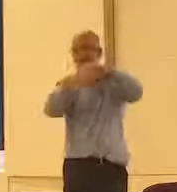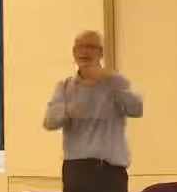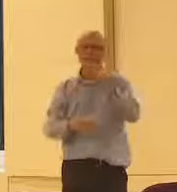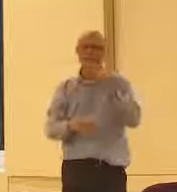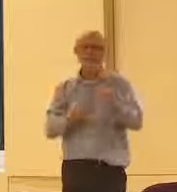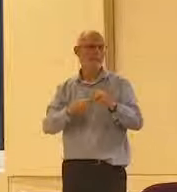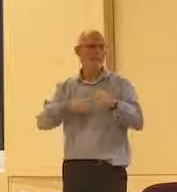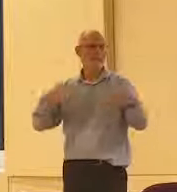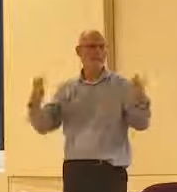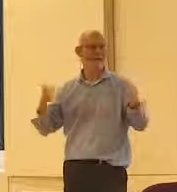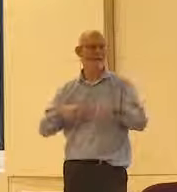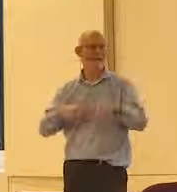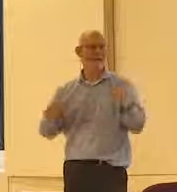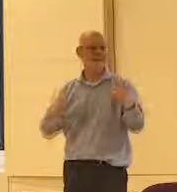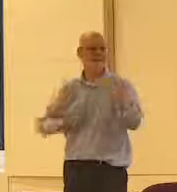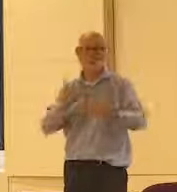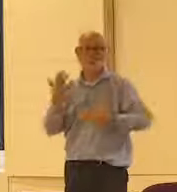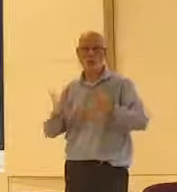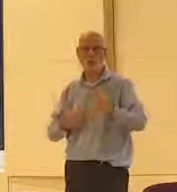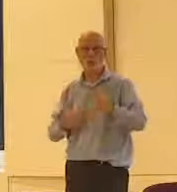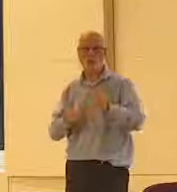making all these decisions, the commissioning